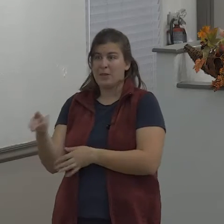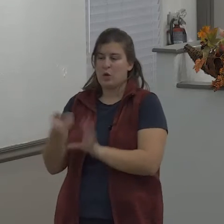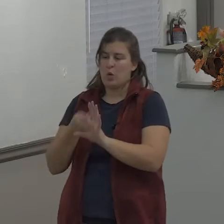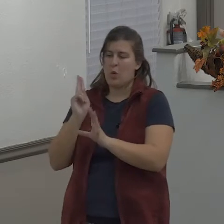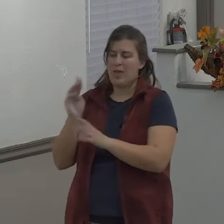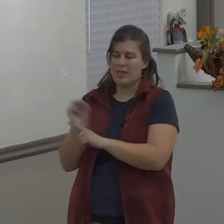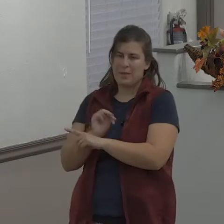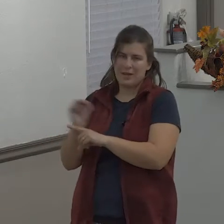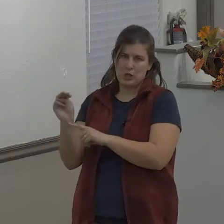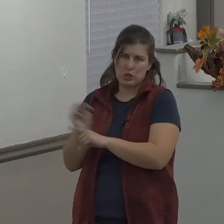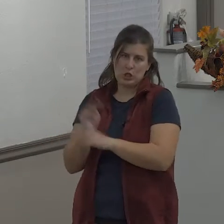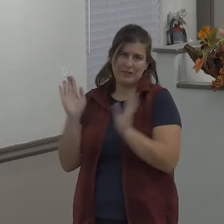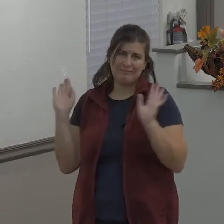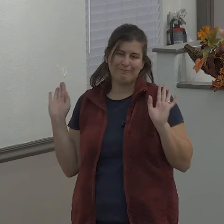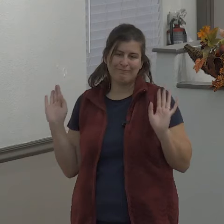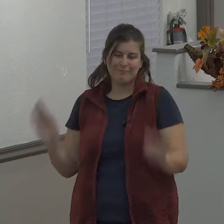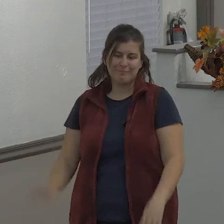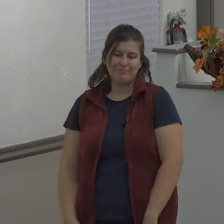ministry.